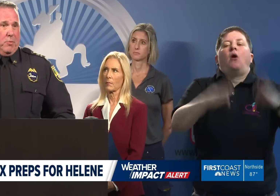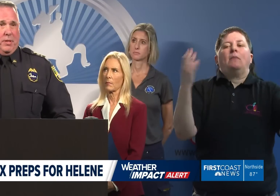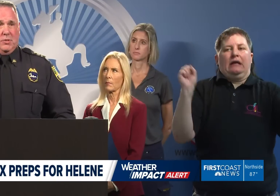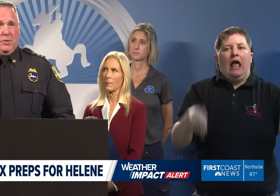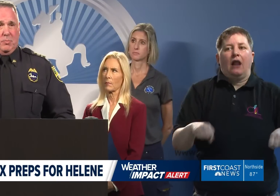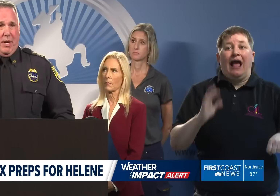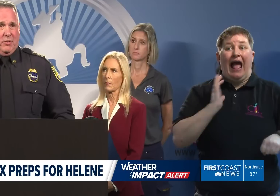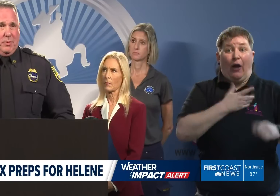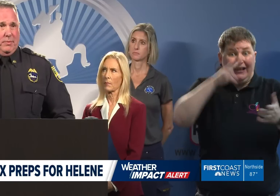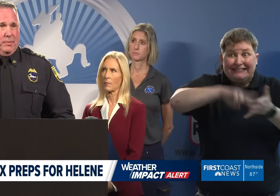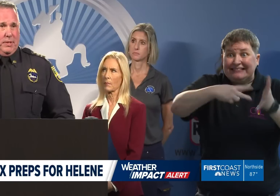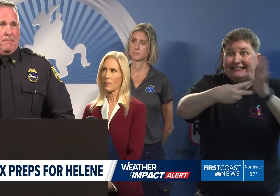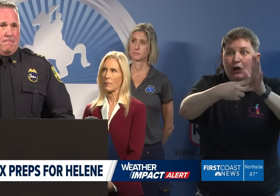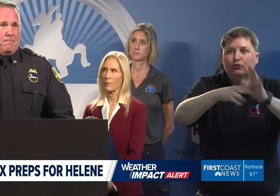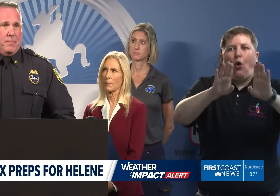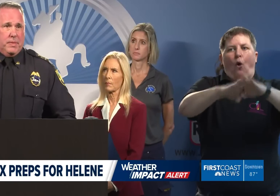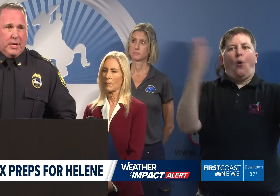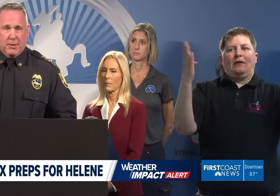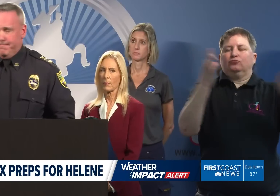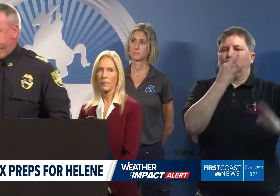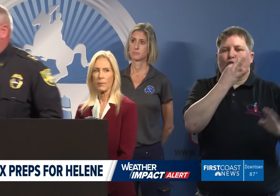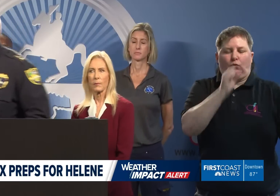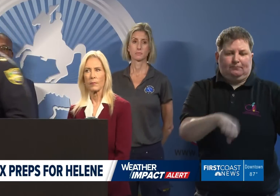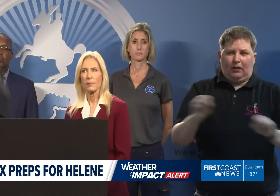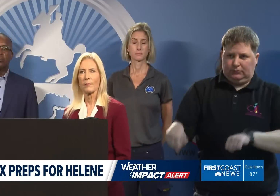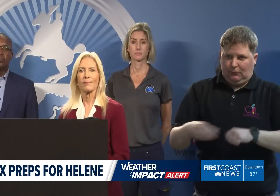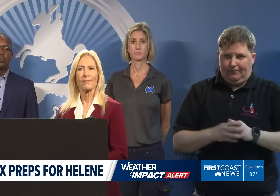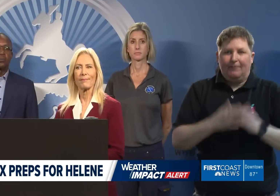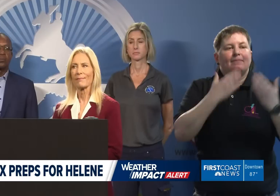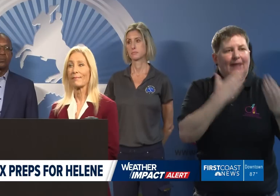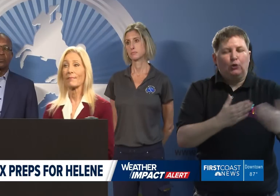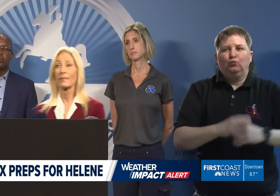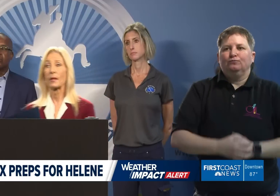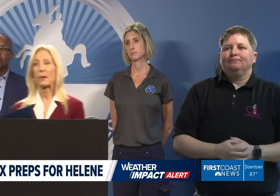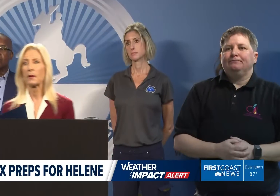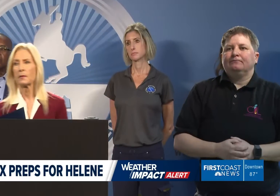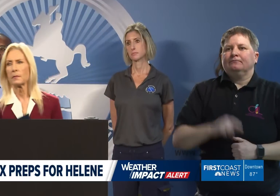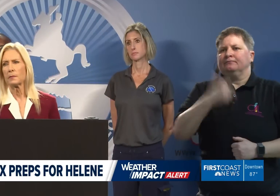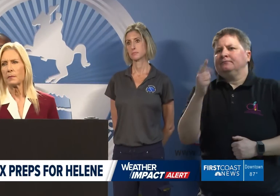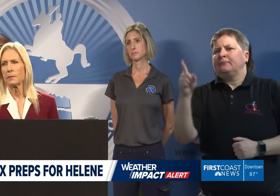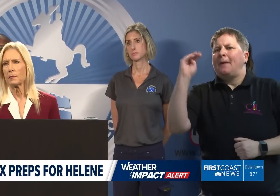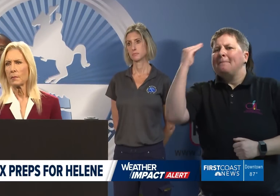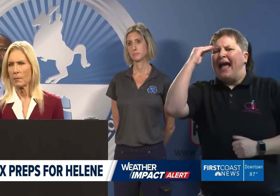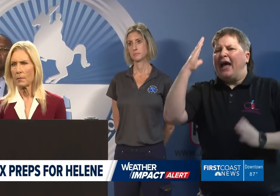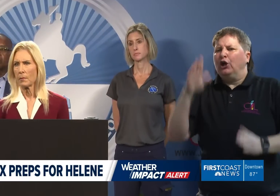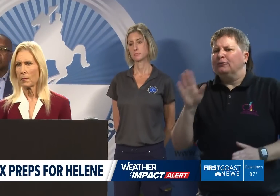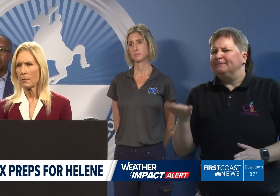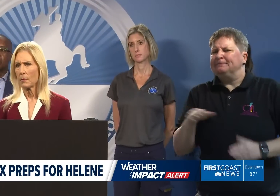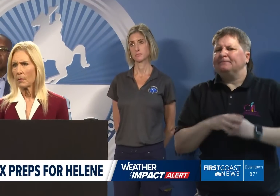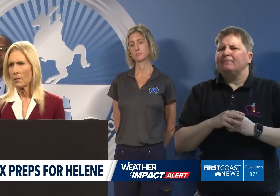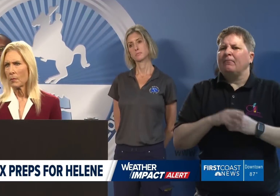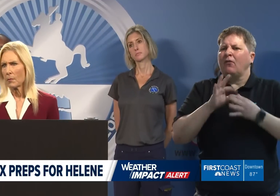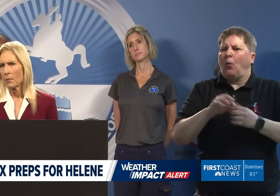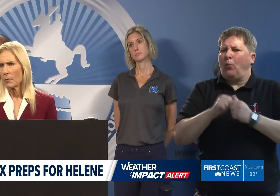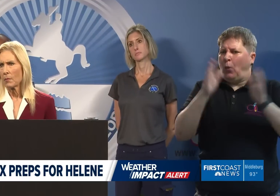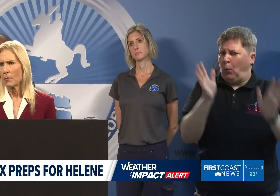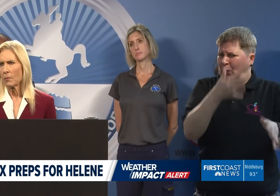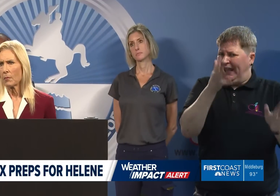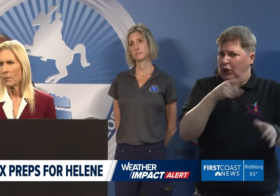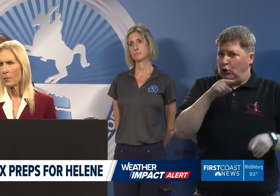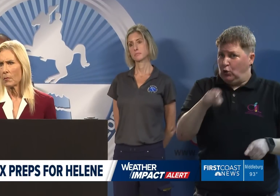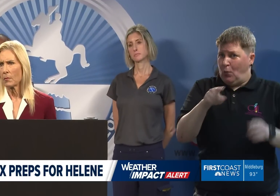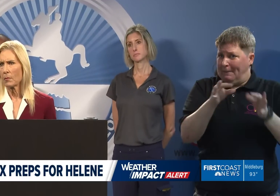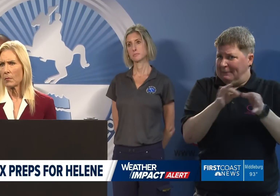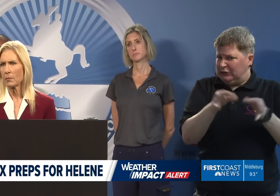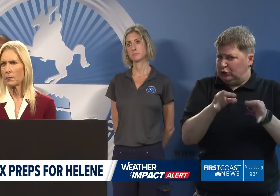back open as soon as possible. So, thank you. Mayor, as far as the wind situation, as you were mentioning, are there specific